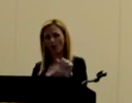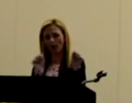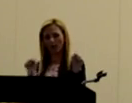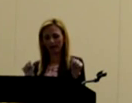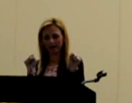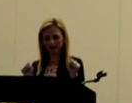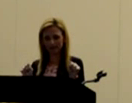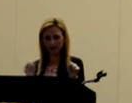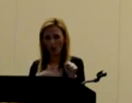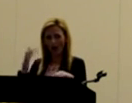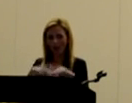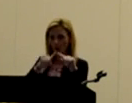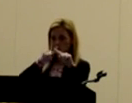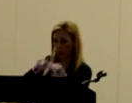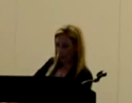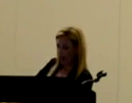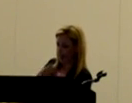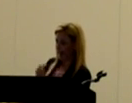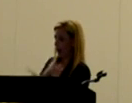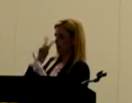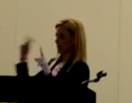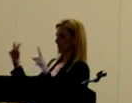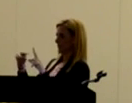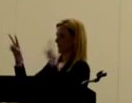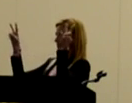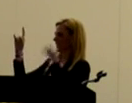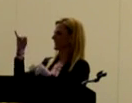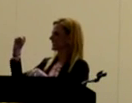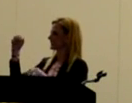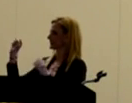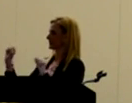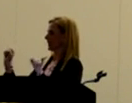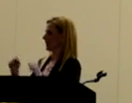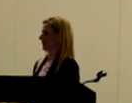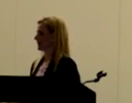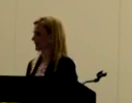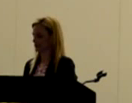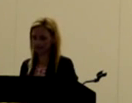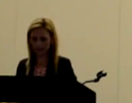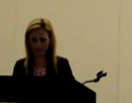our abilities rather than dwell on our perceived disabilities.